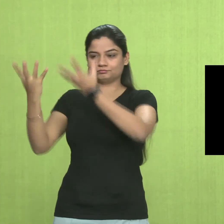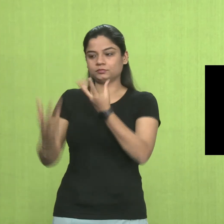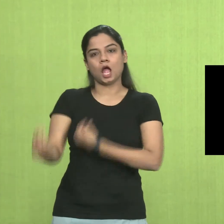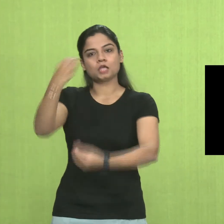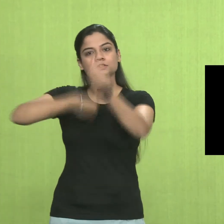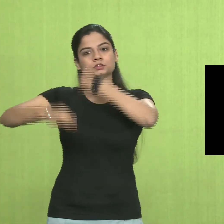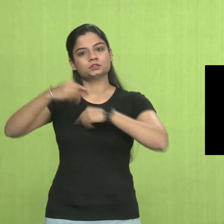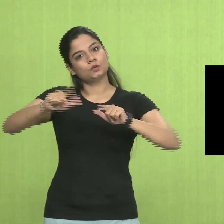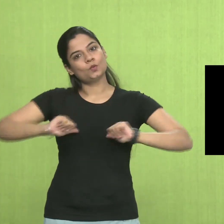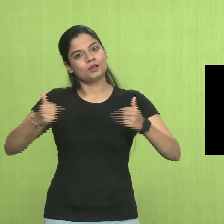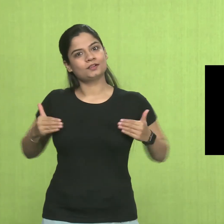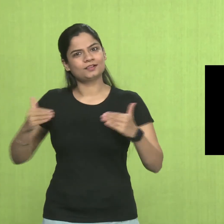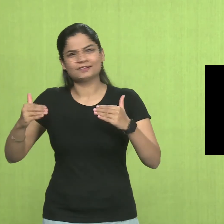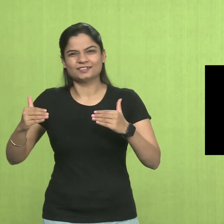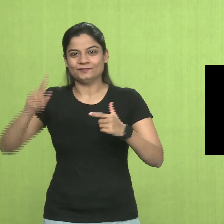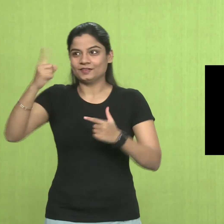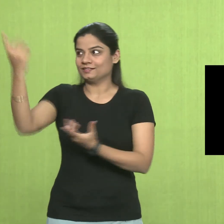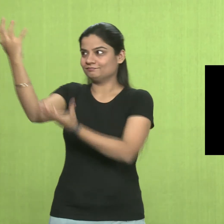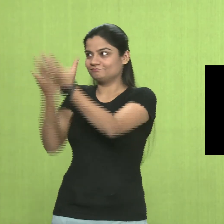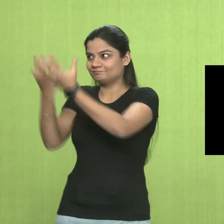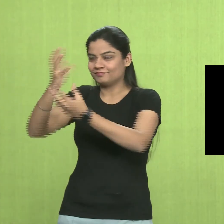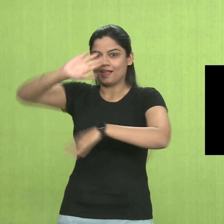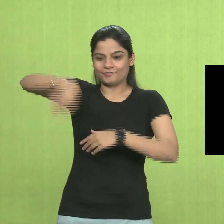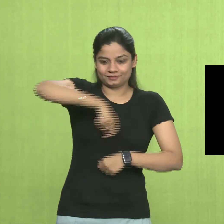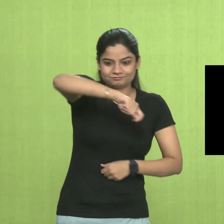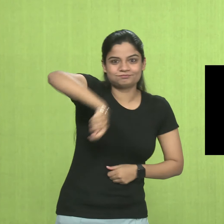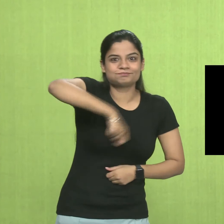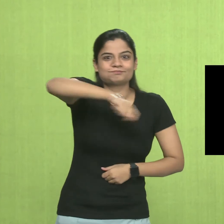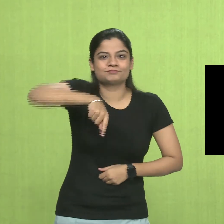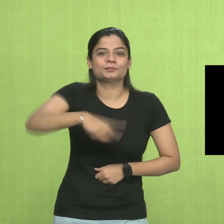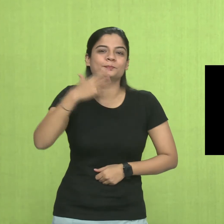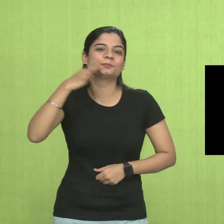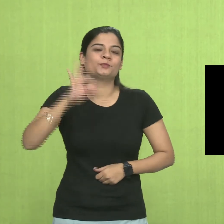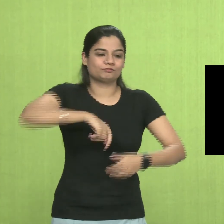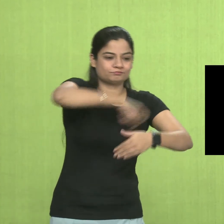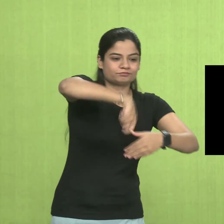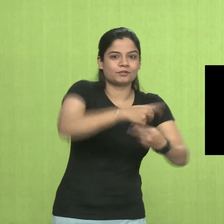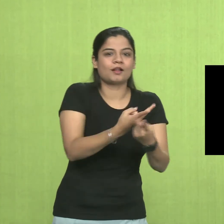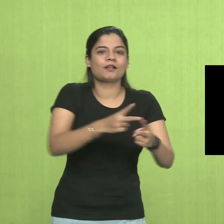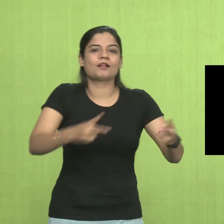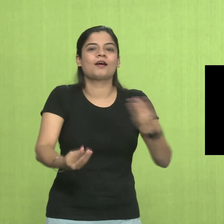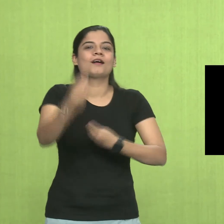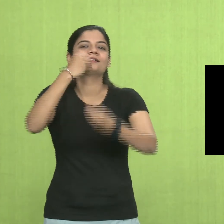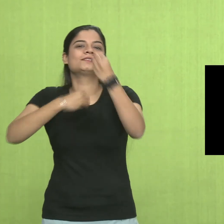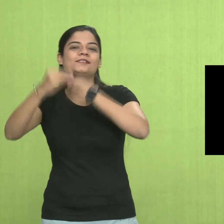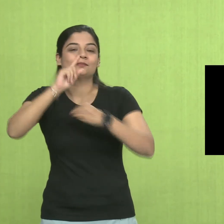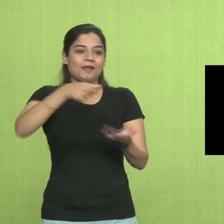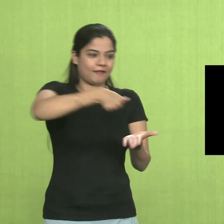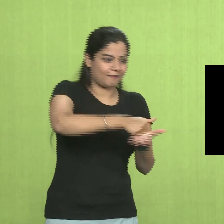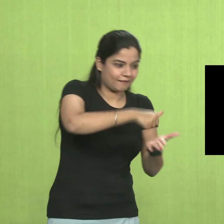eat them? No, we have to cook them, we have to prepare them, and then we can eat certain things. For example, wheat flour